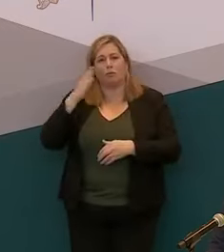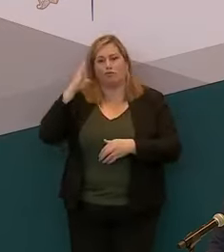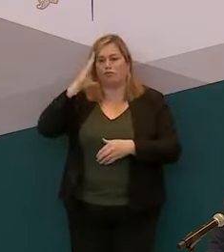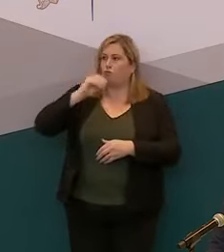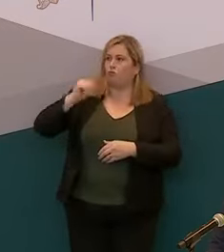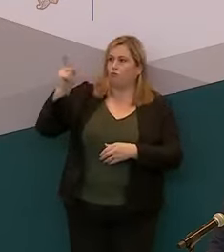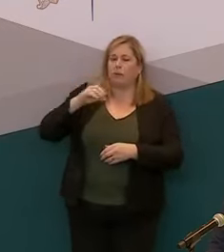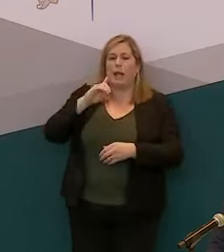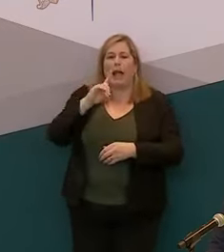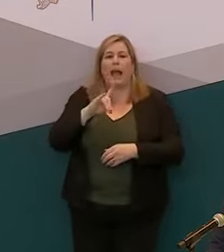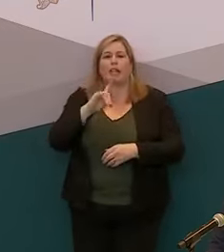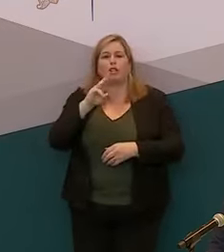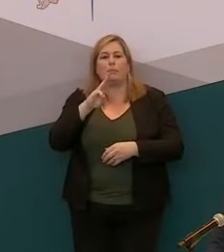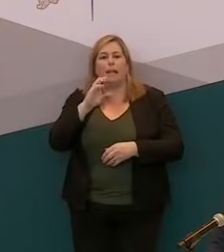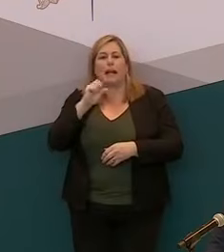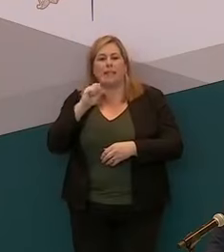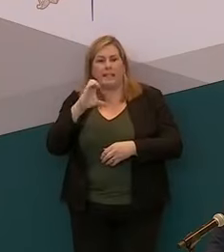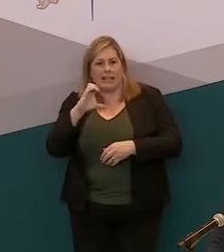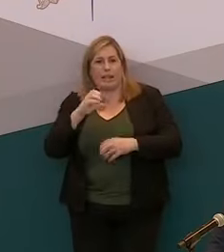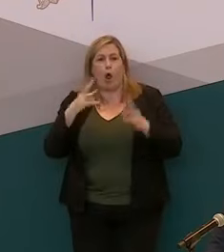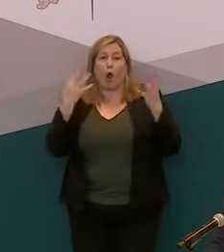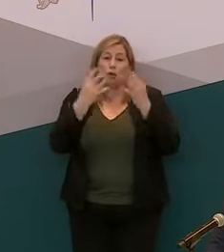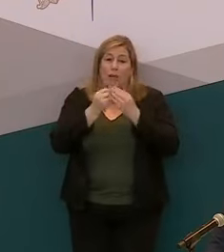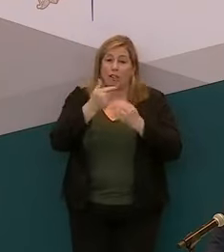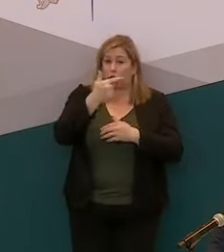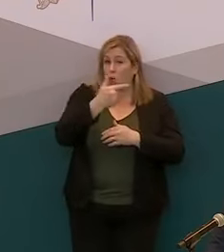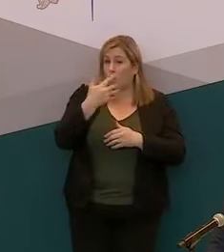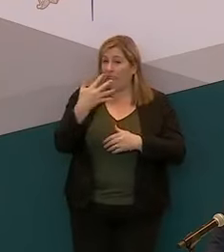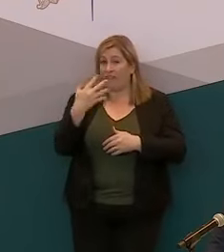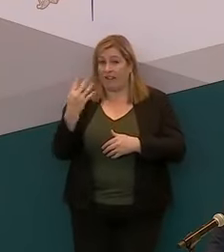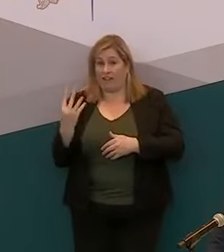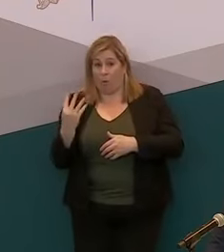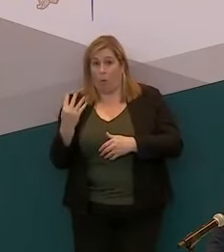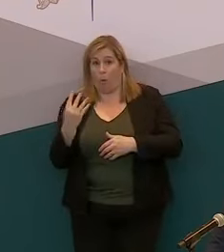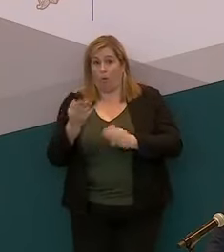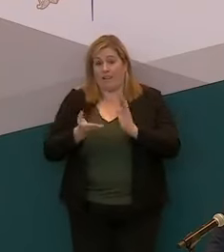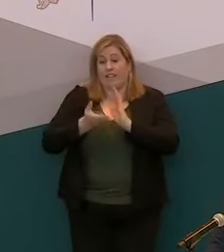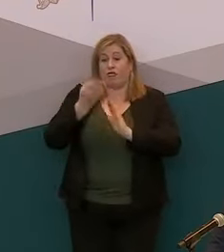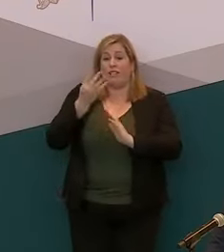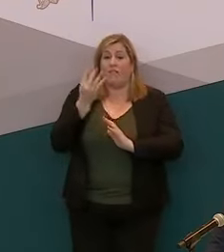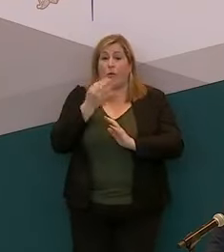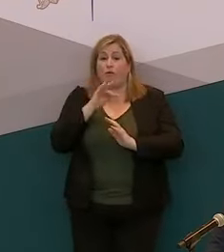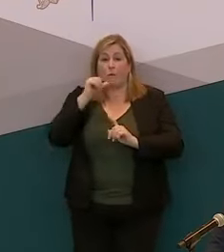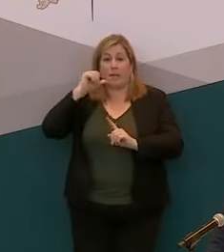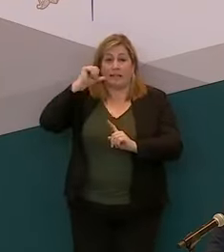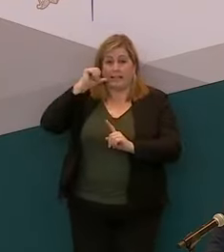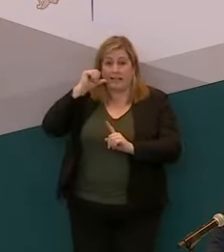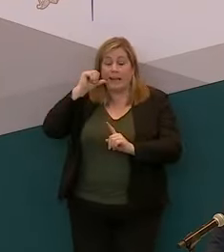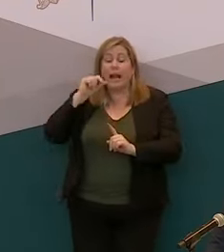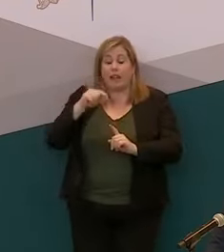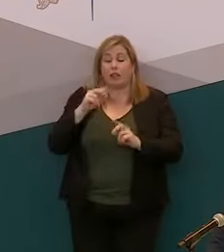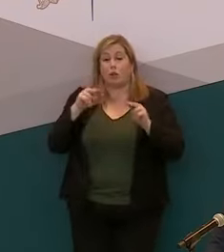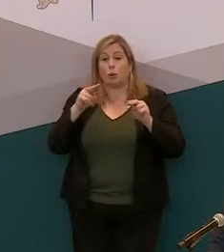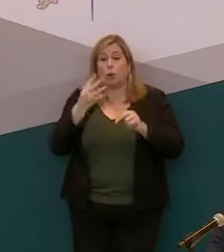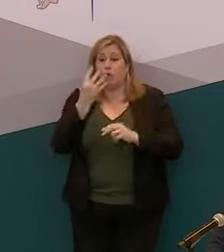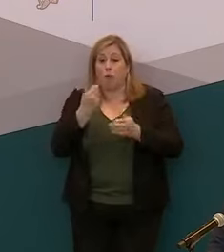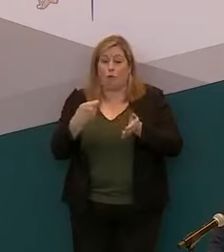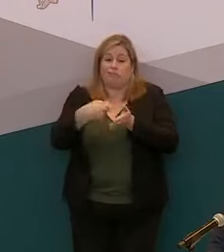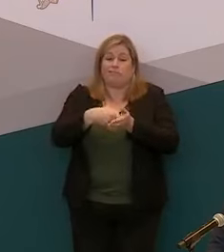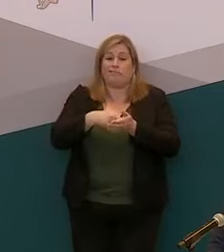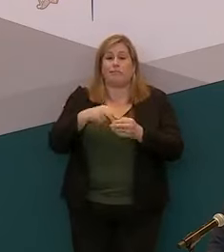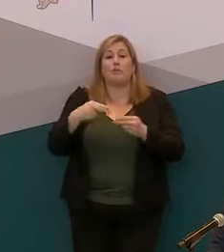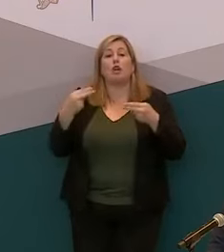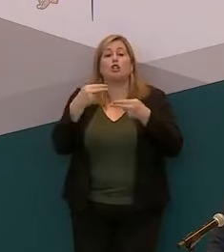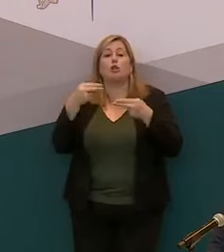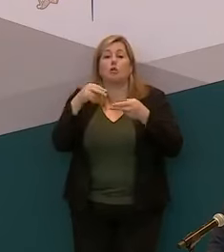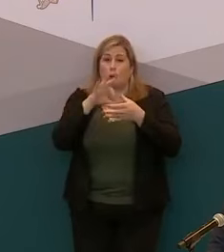us 254. That's an increase of 4 from yesterday, and those 4 were nursing homes. The total